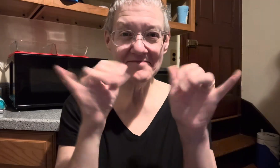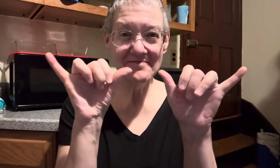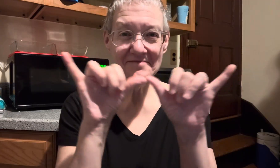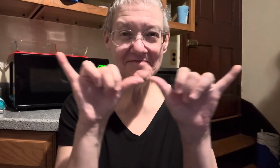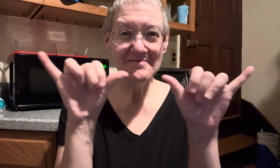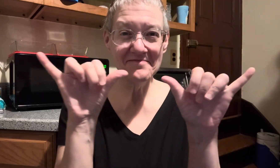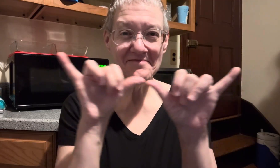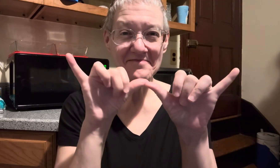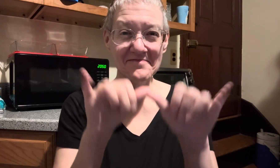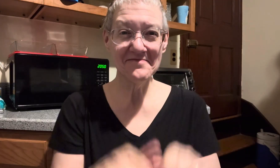Find the serving size.